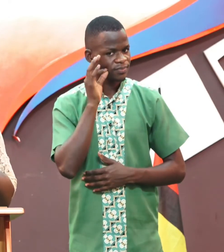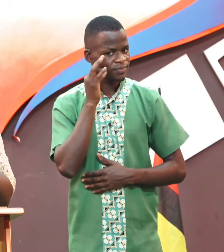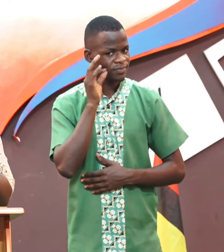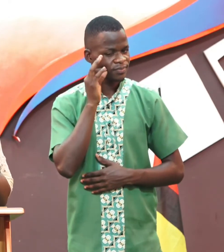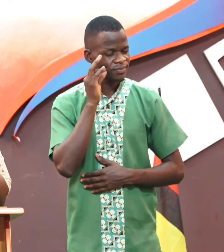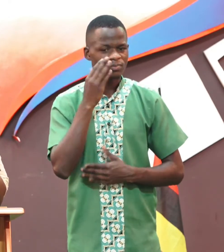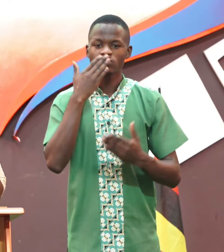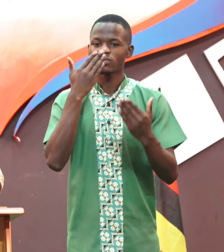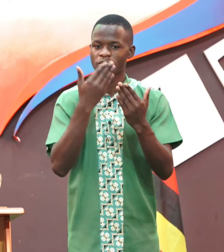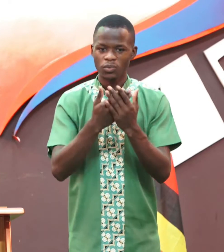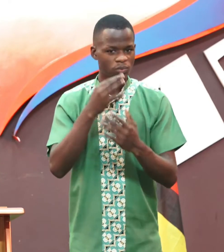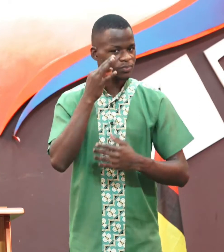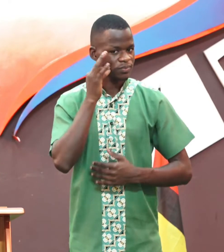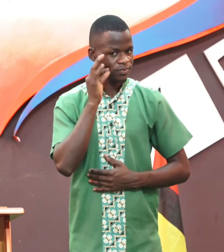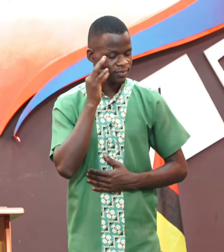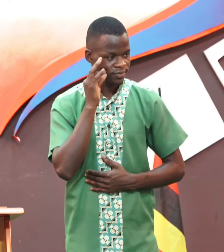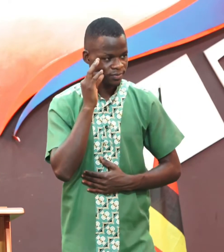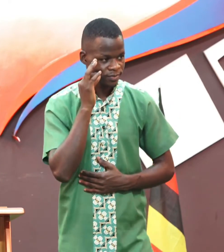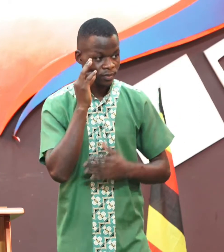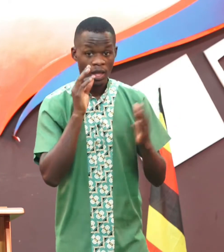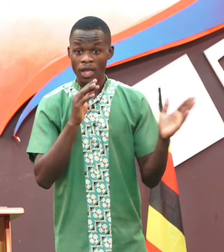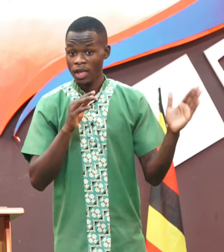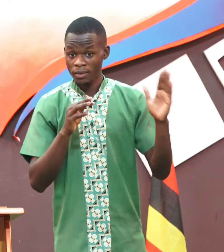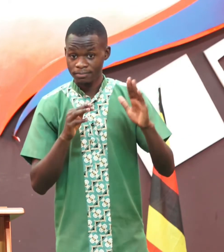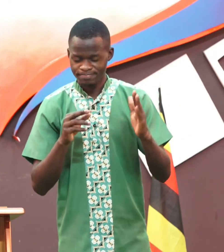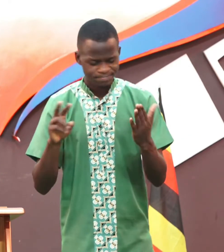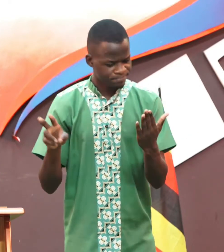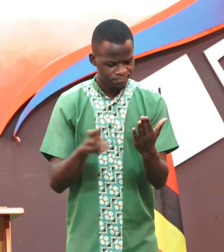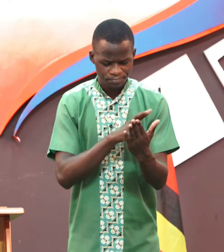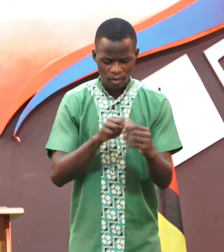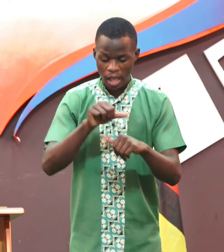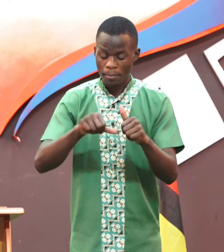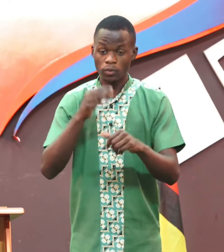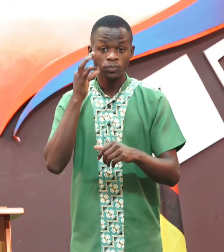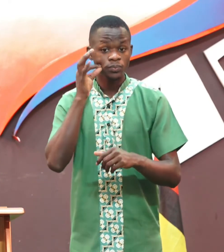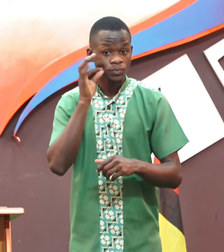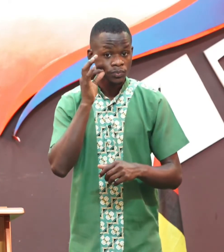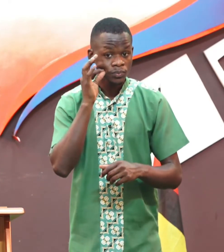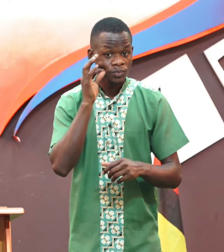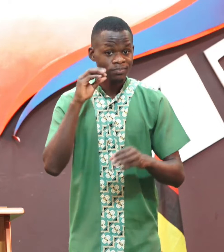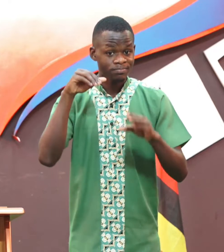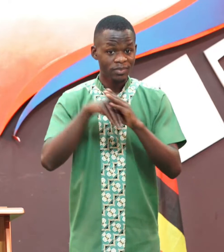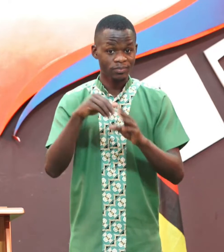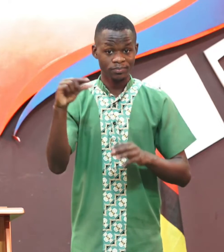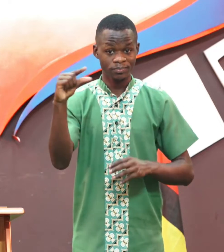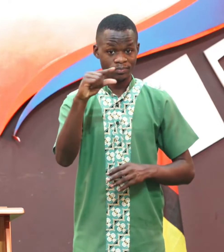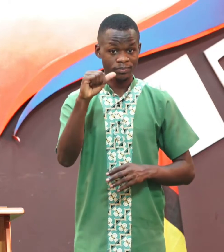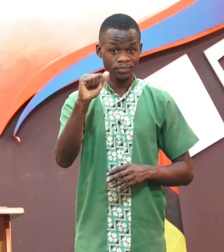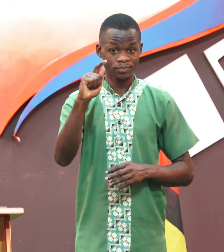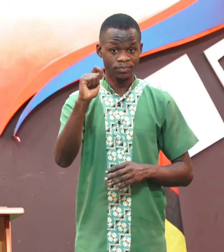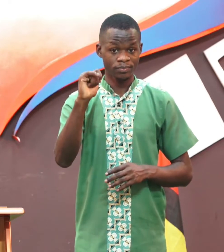ebirungi. N'ebibala ebirungi. Good fruits. Bwe tuddayo okutunuulira ebibala. When we go back to Galatia 5 and we